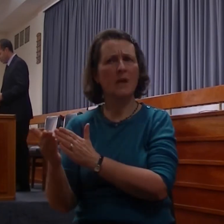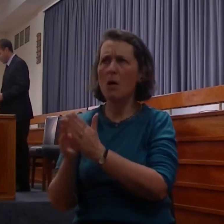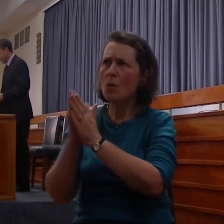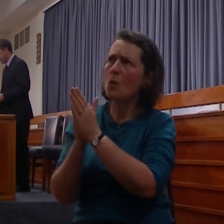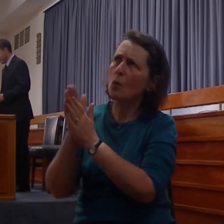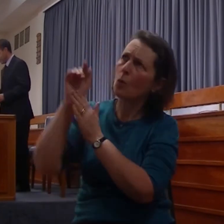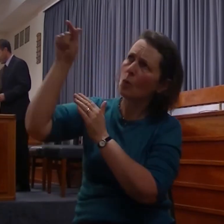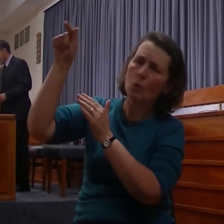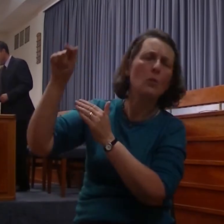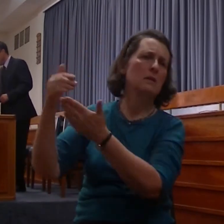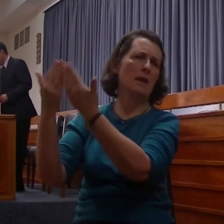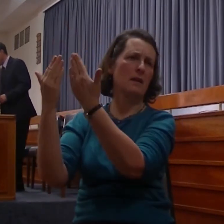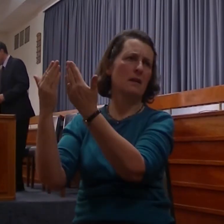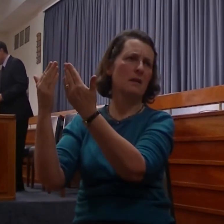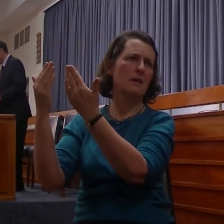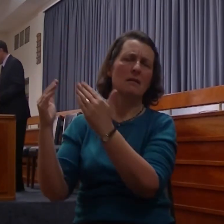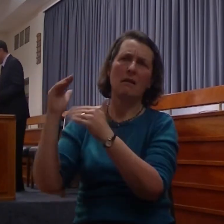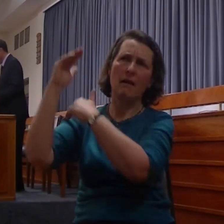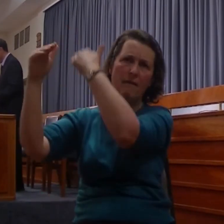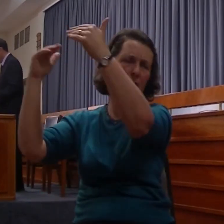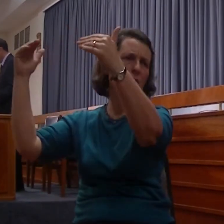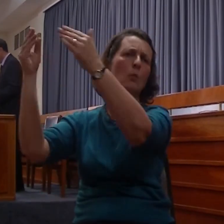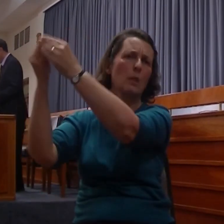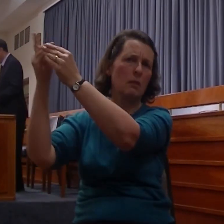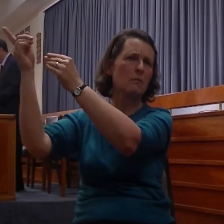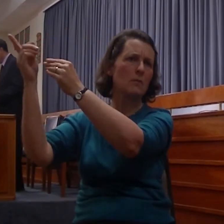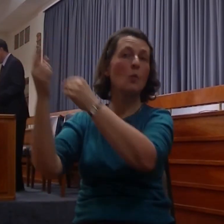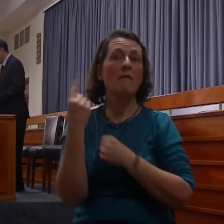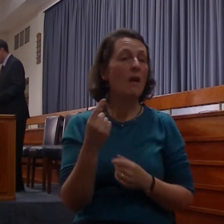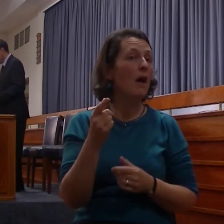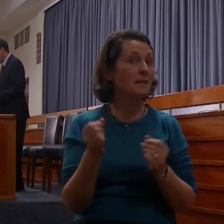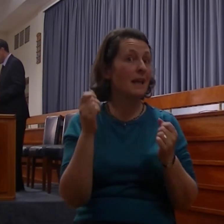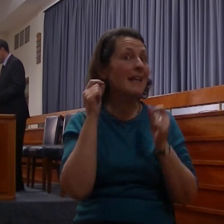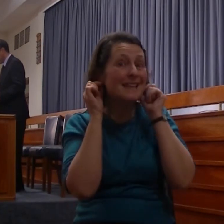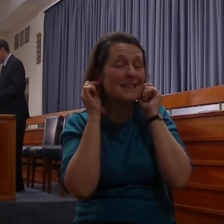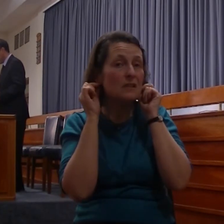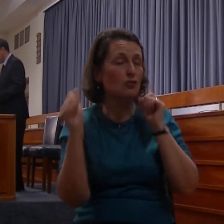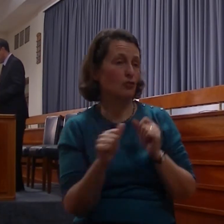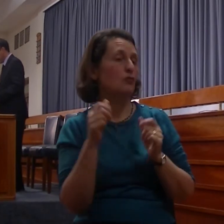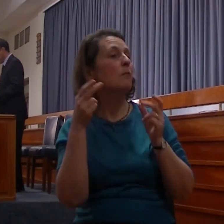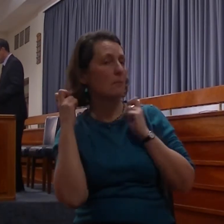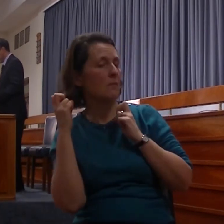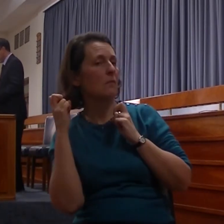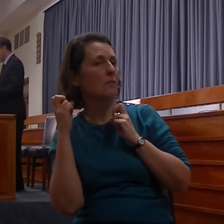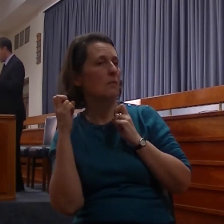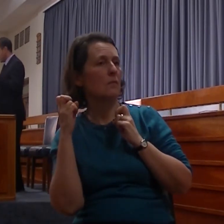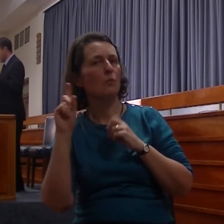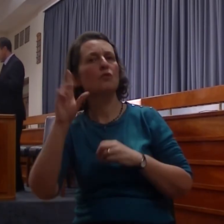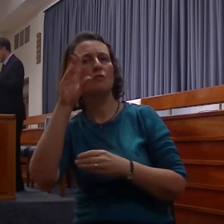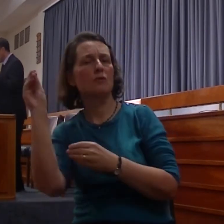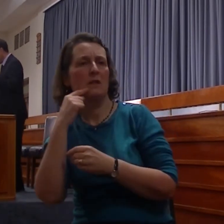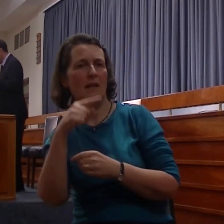his love and work in looking forward to the day when we will be with him. He that hath